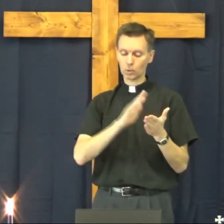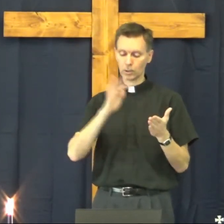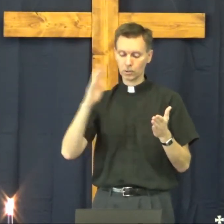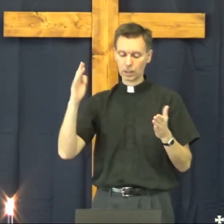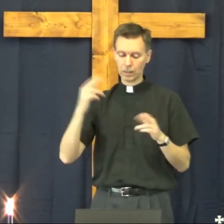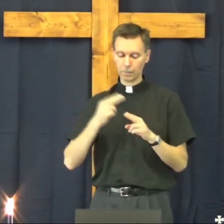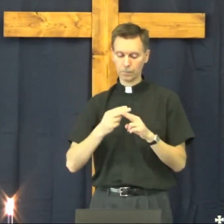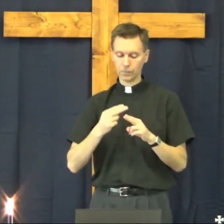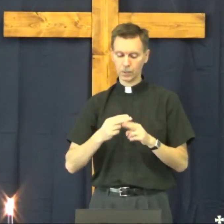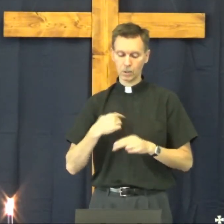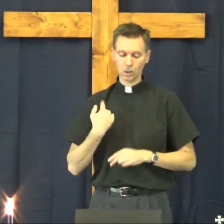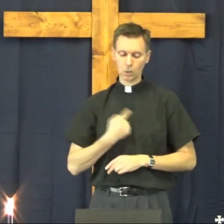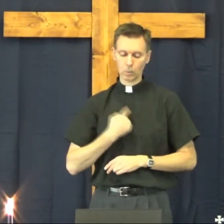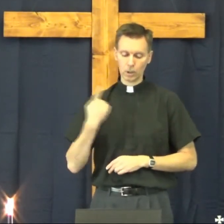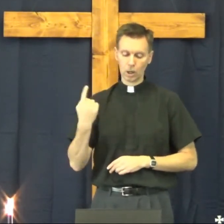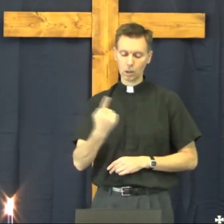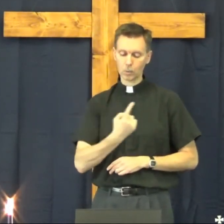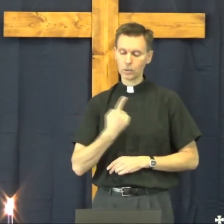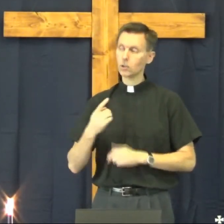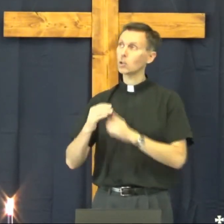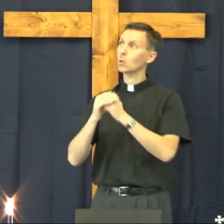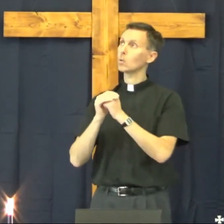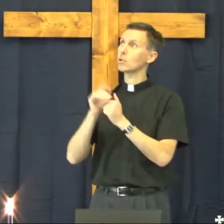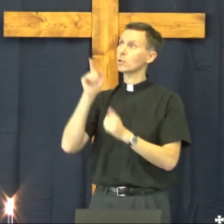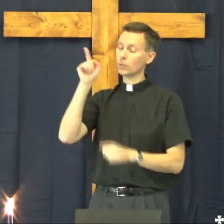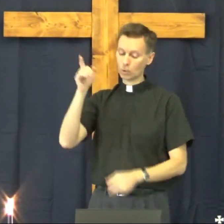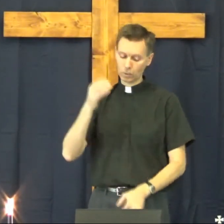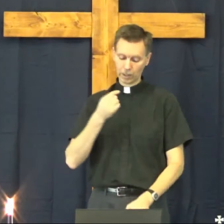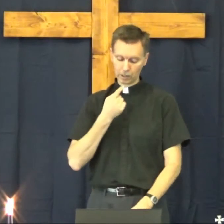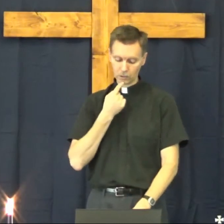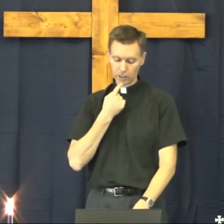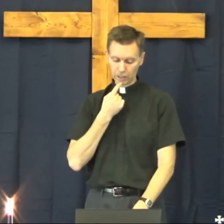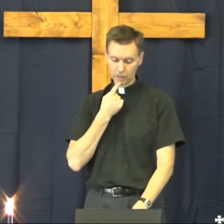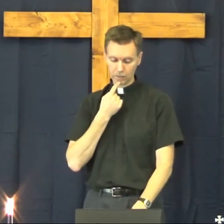glorious name. We always worship you and say,